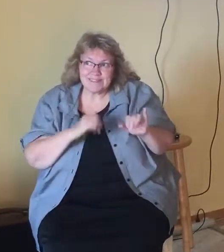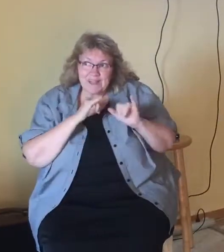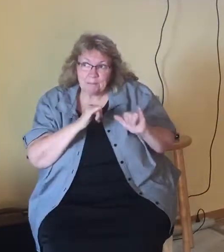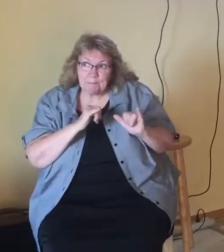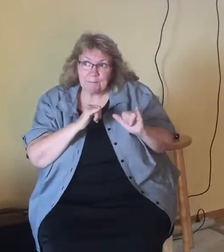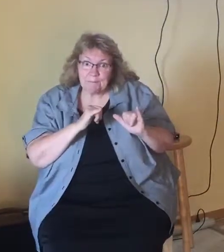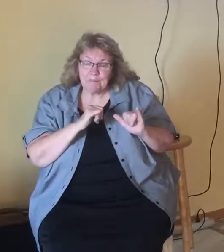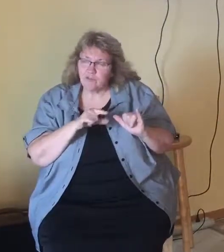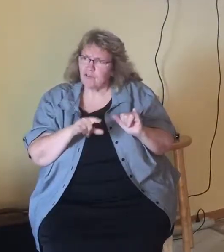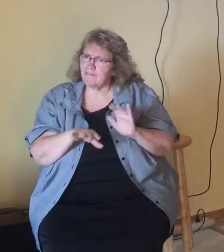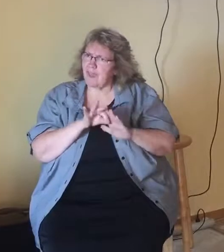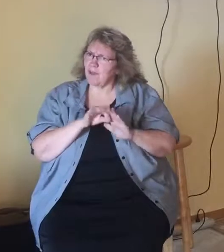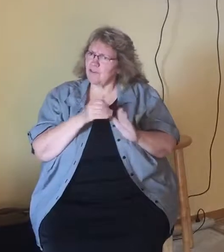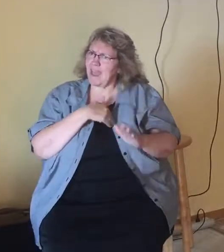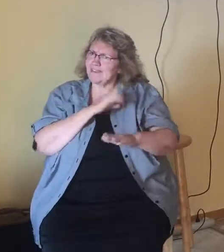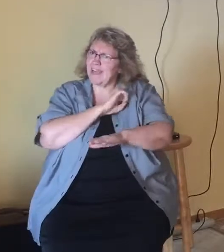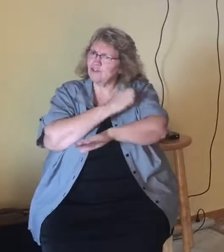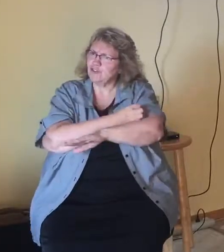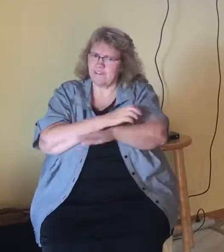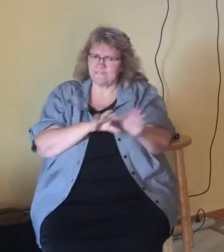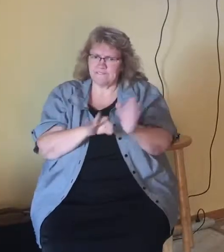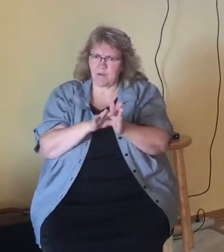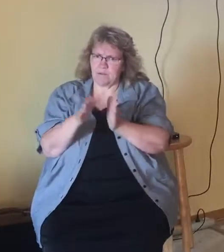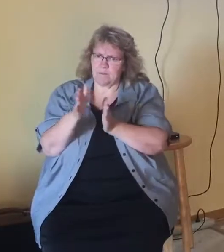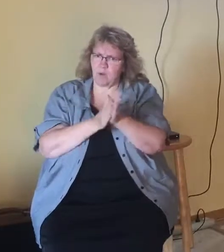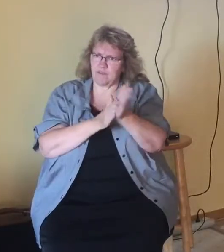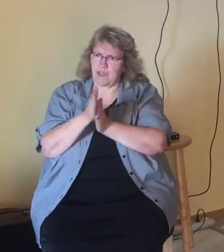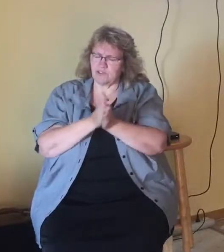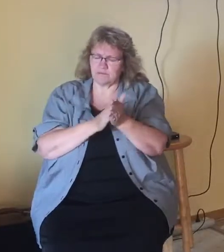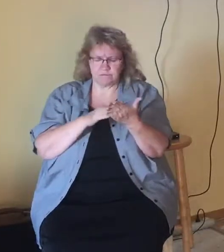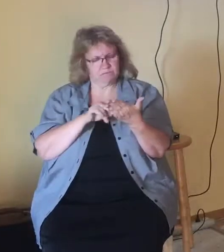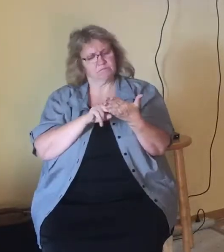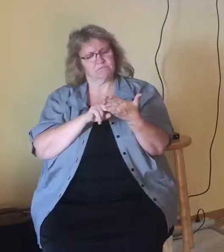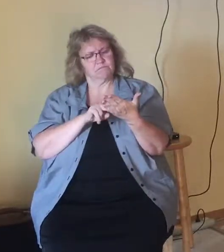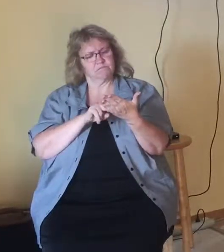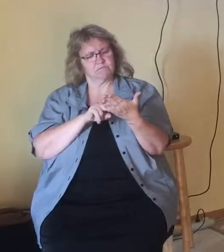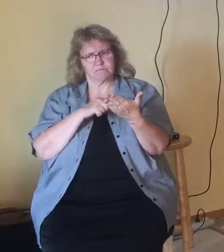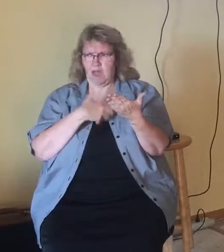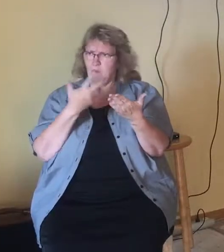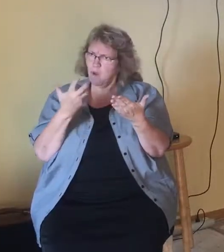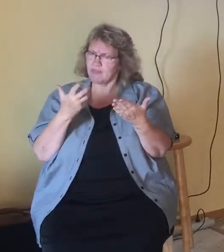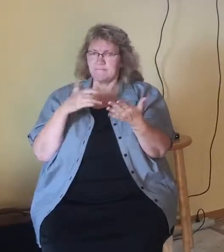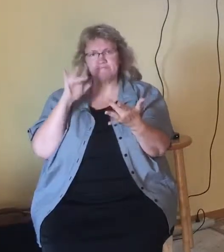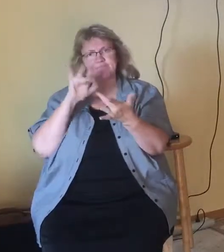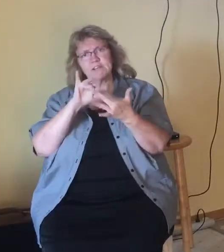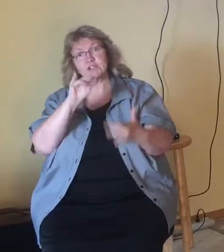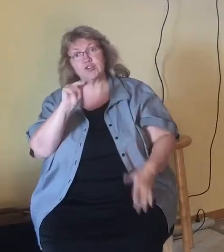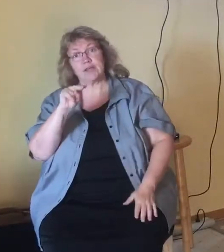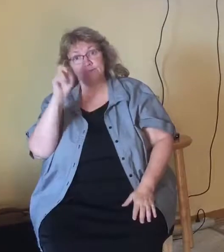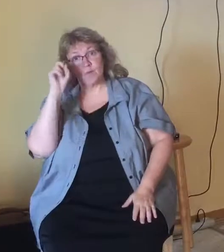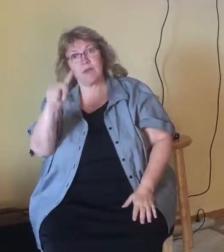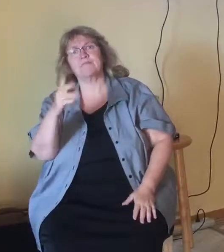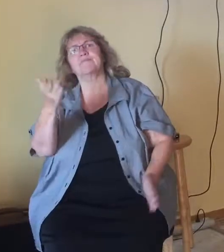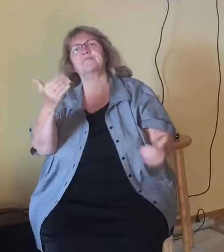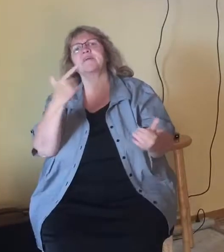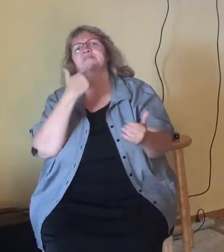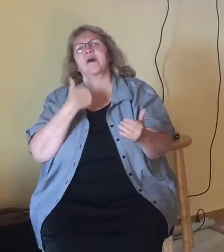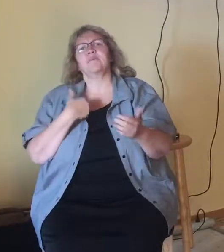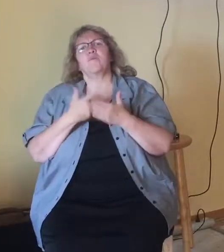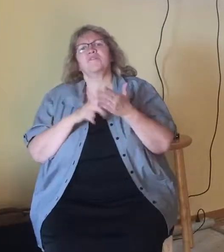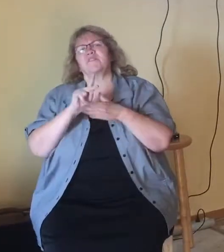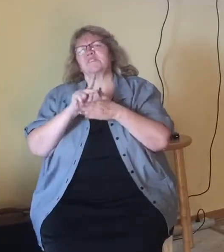she had found energy and motivation, and I was like, I want that. So I contacted Jen, and I was like, okay, Jen, give me the spiel, what's